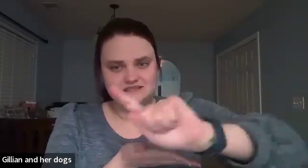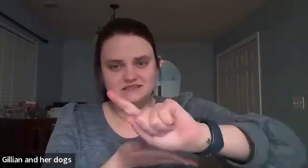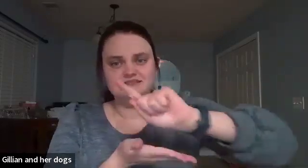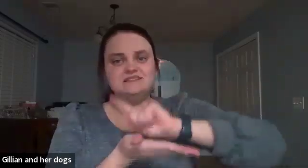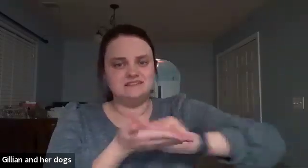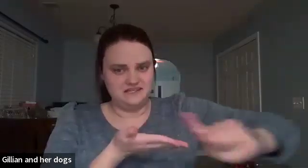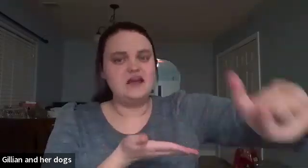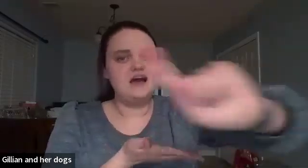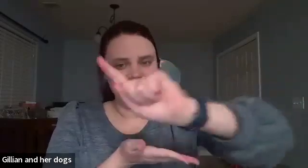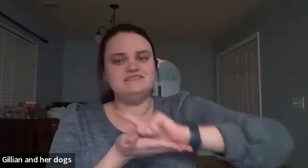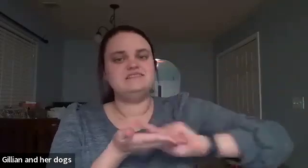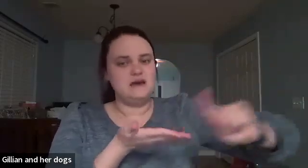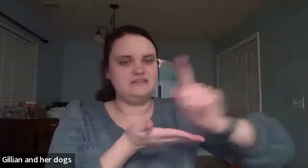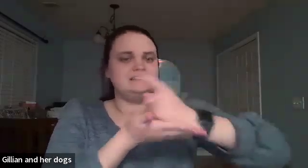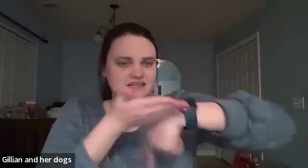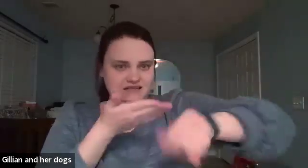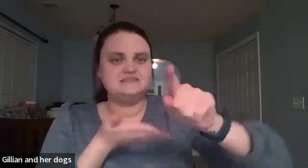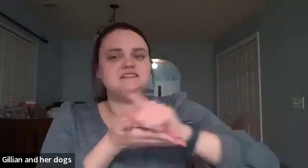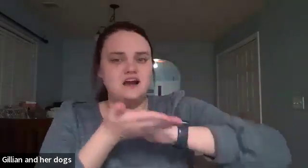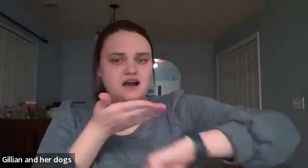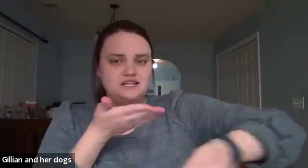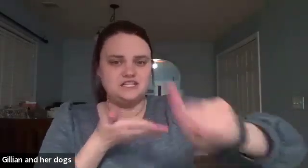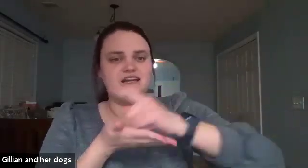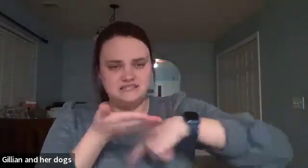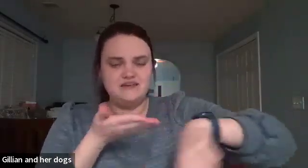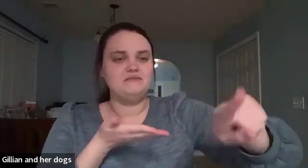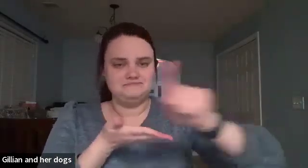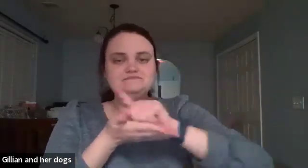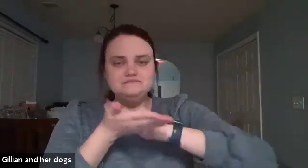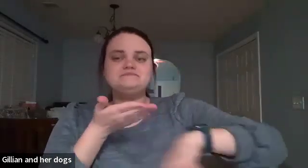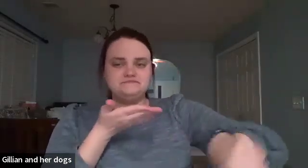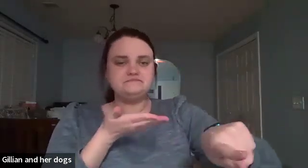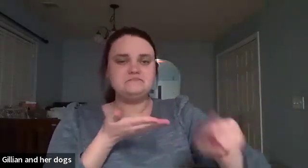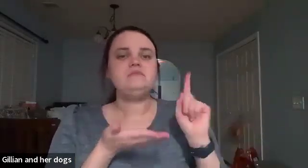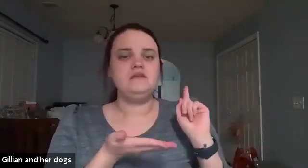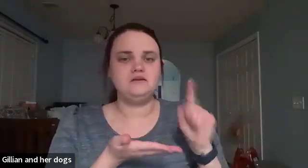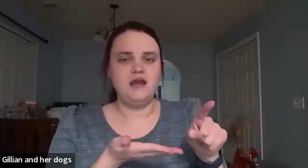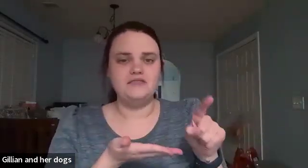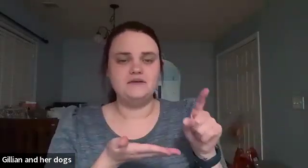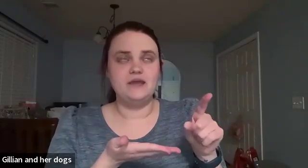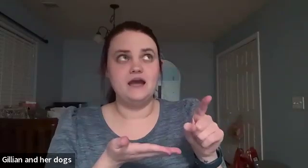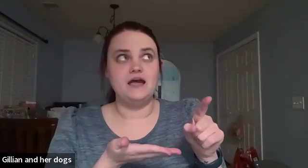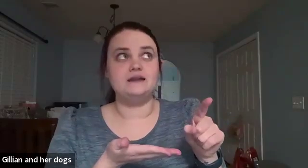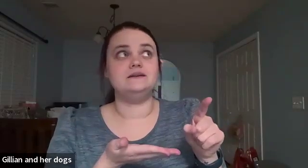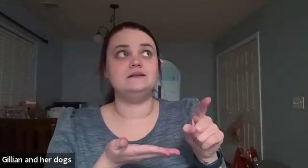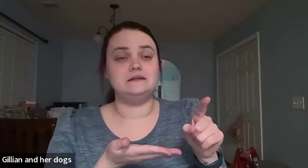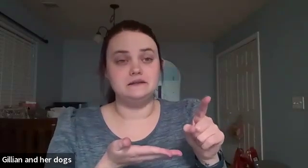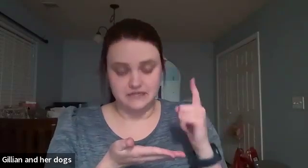sense. Yeah, that makes sense. Gotcha. I can see that. Okay, then we had